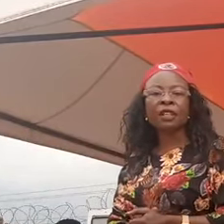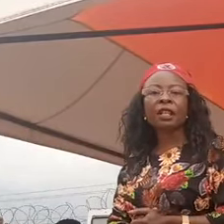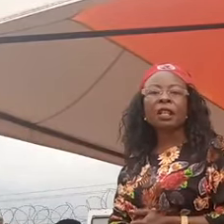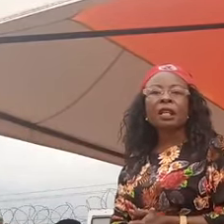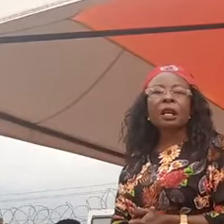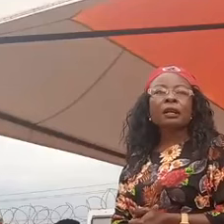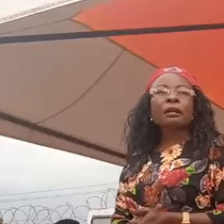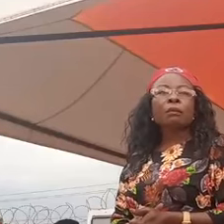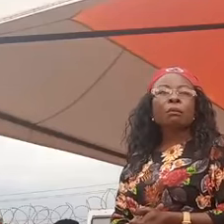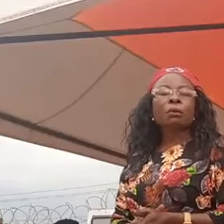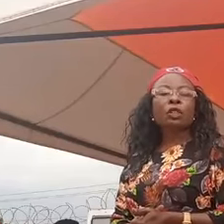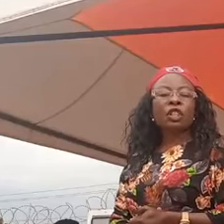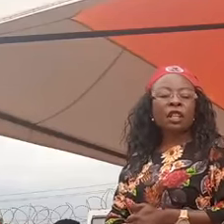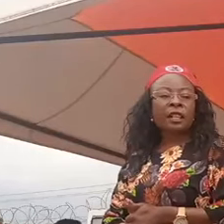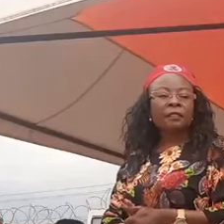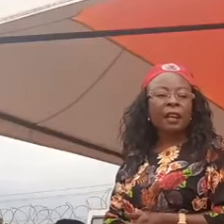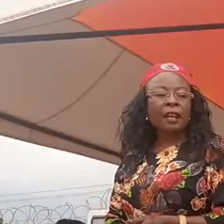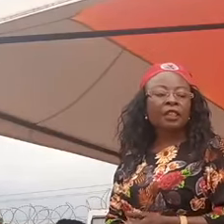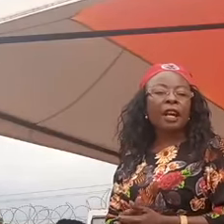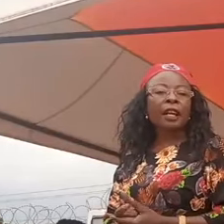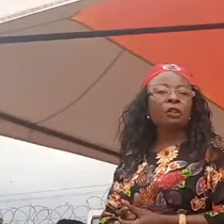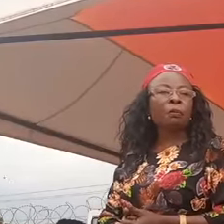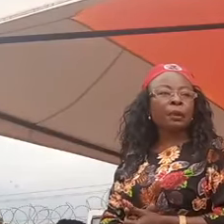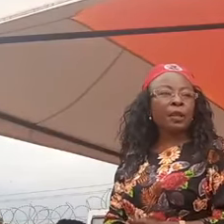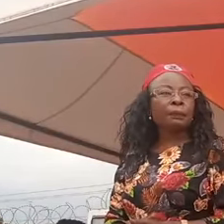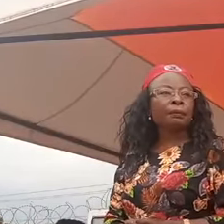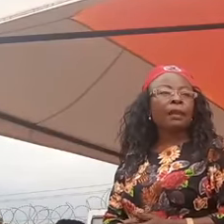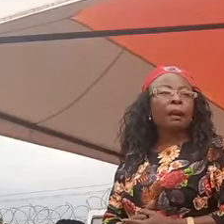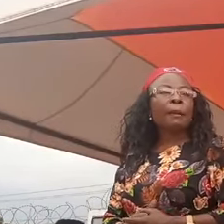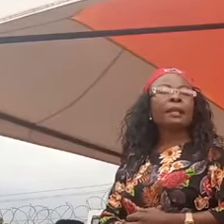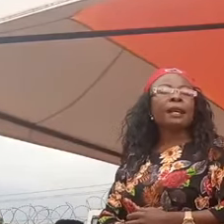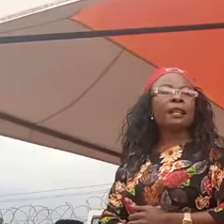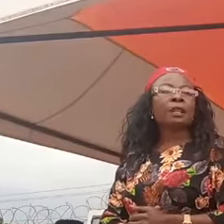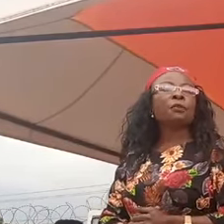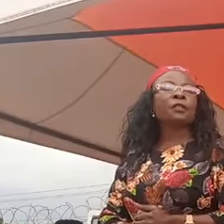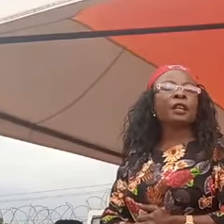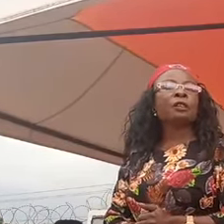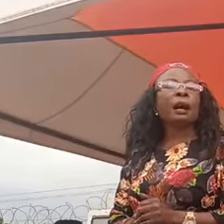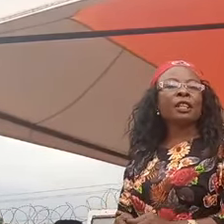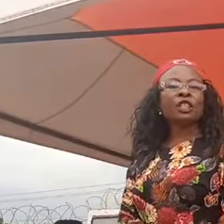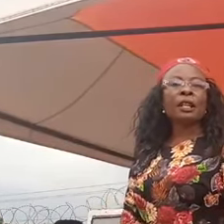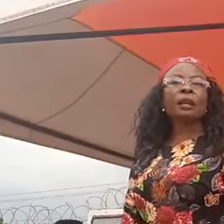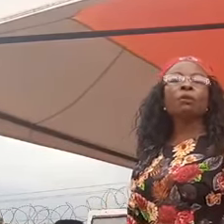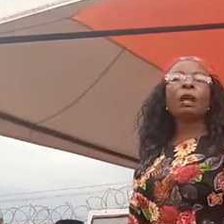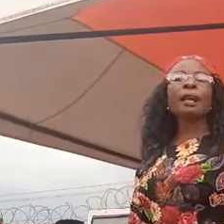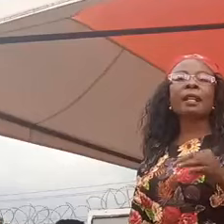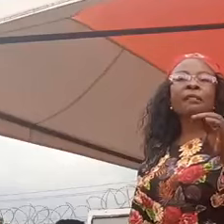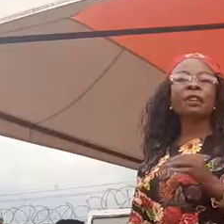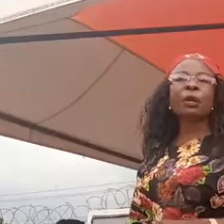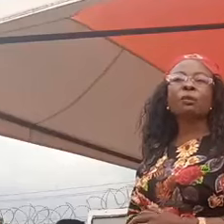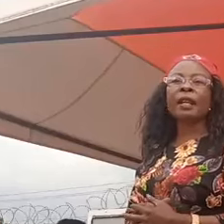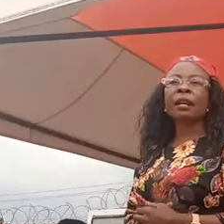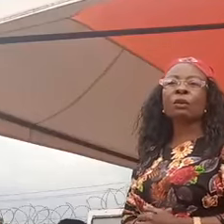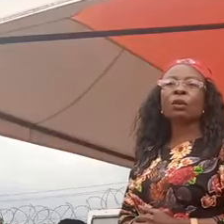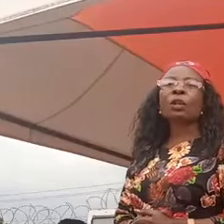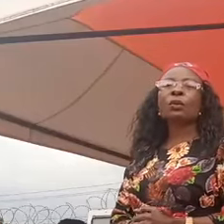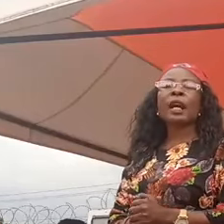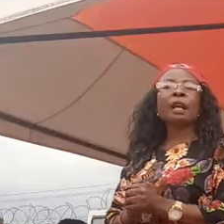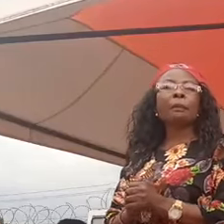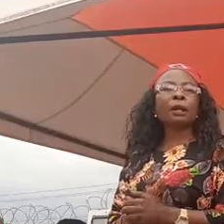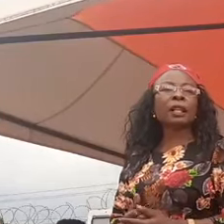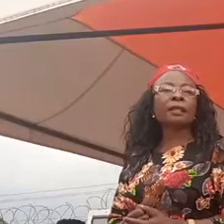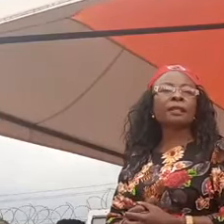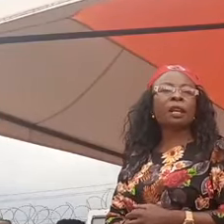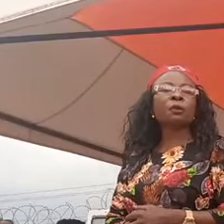not, mchisinde chafe, echa NUP. Bannage, tufudeo nga bachala, okulaba nga nafe tuelua nako.